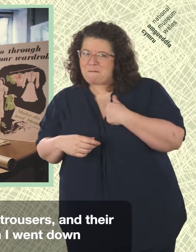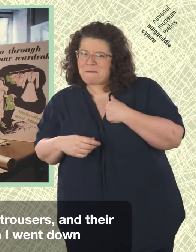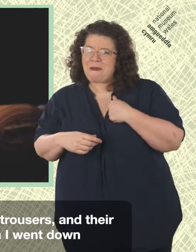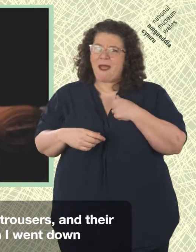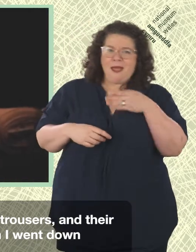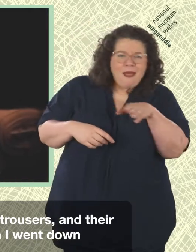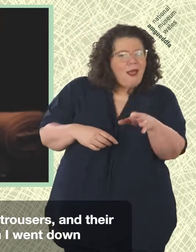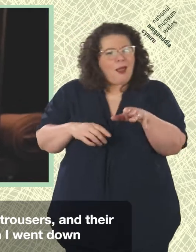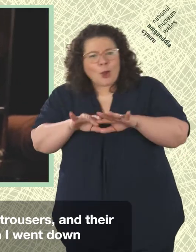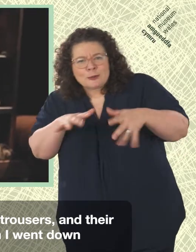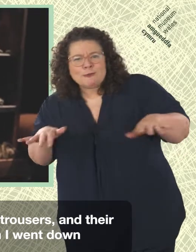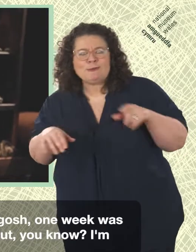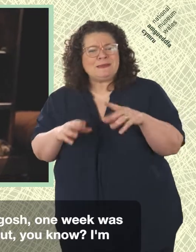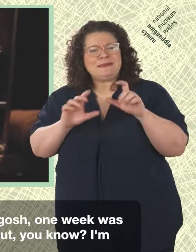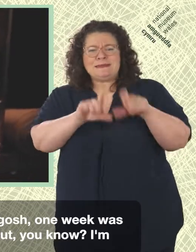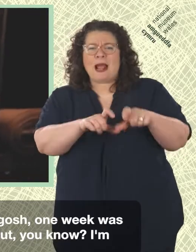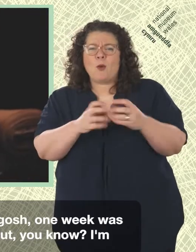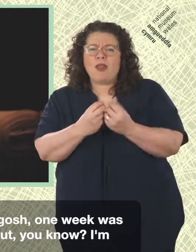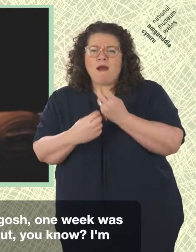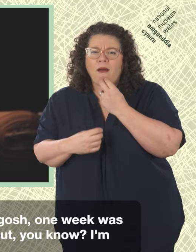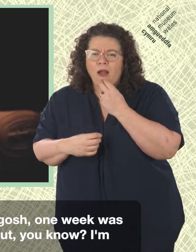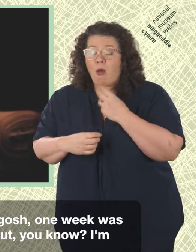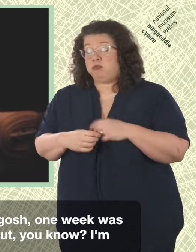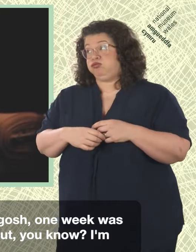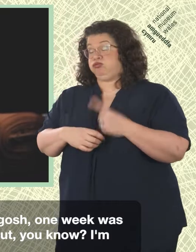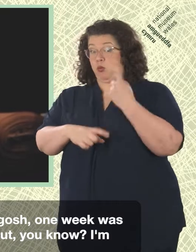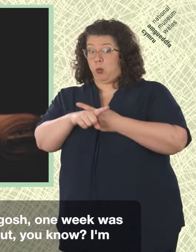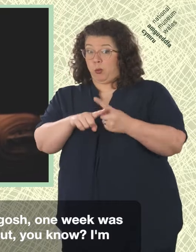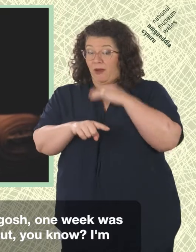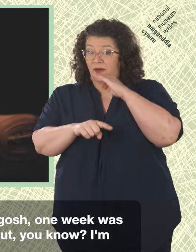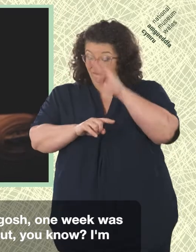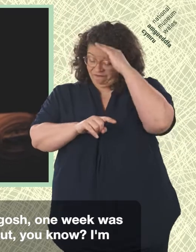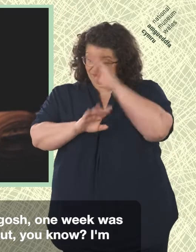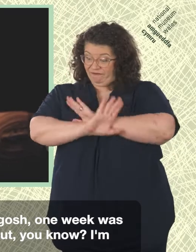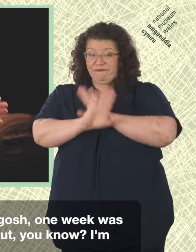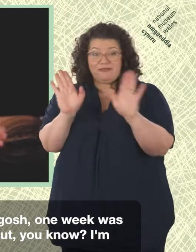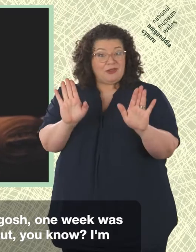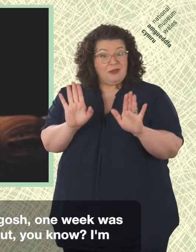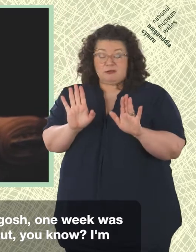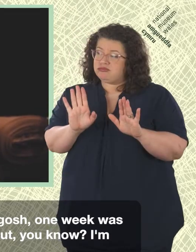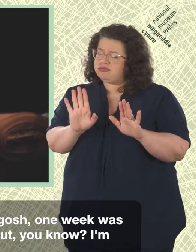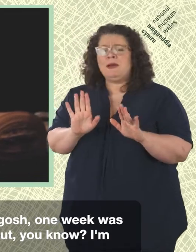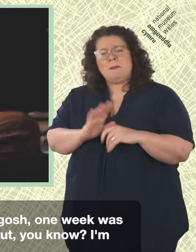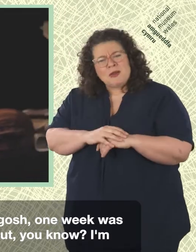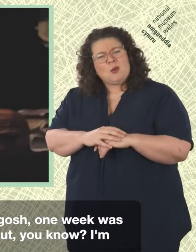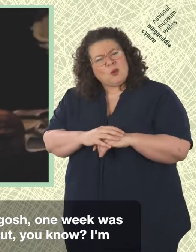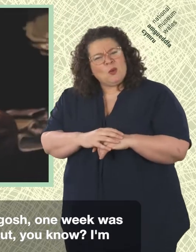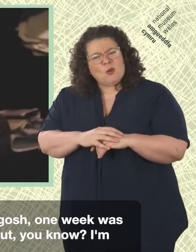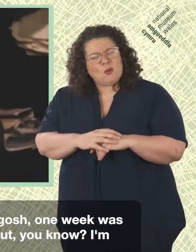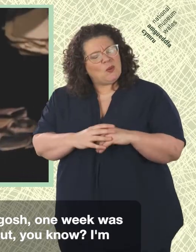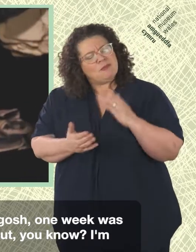jumpers? I remember when I went down country to stay with an uncle. Oh gosh, 1 week was enough in my muddy